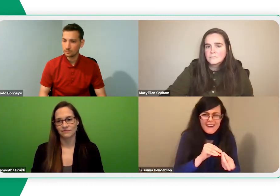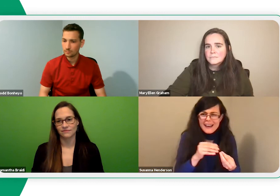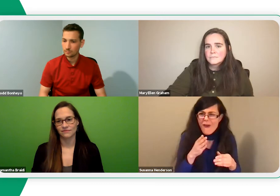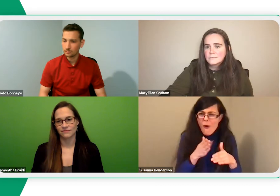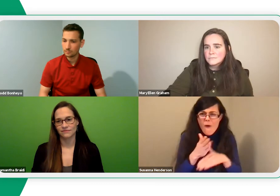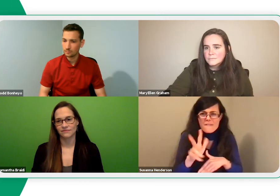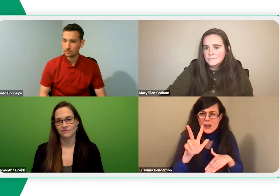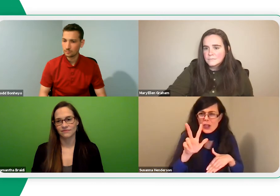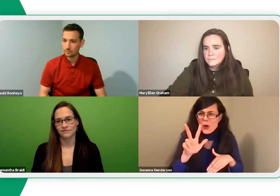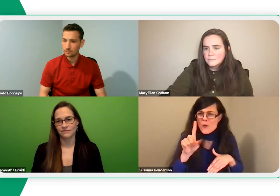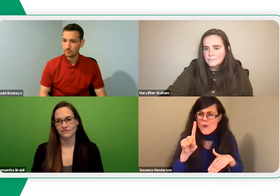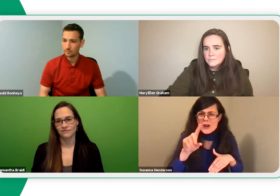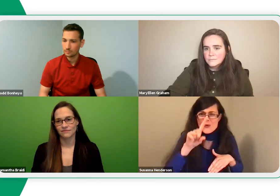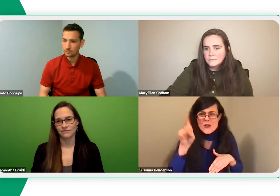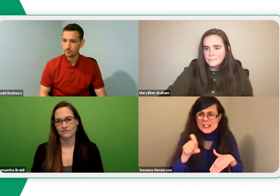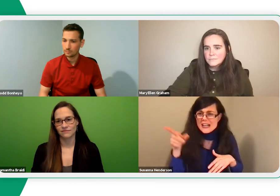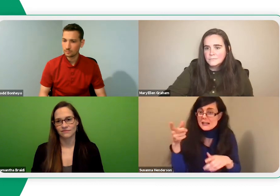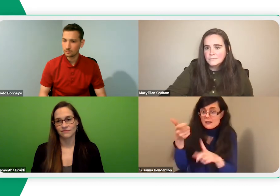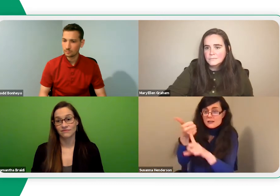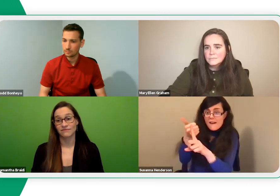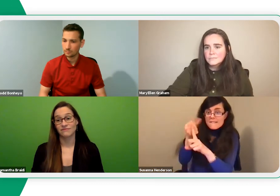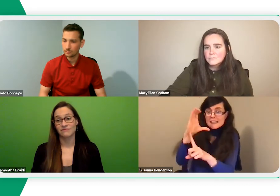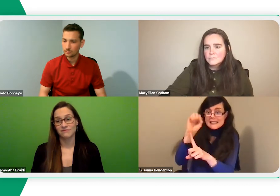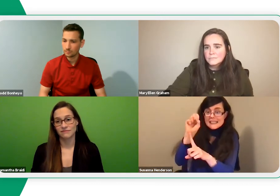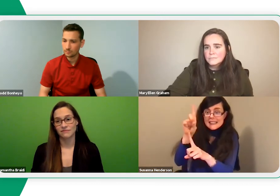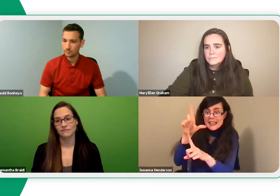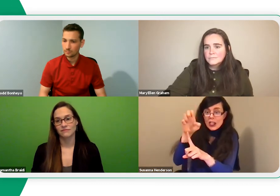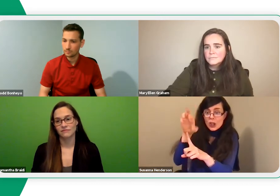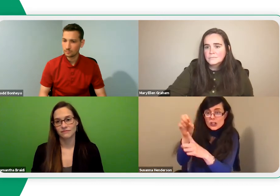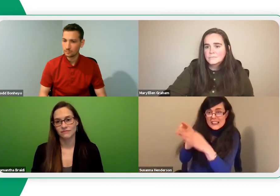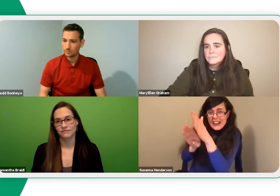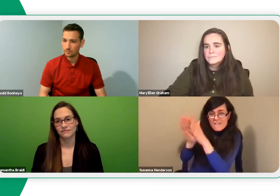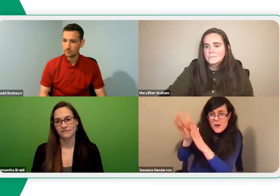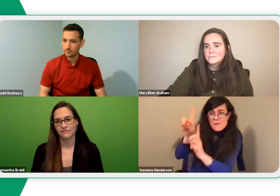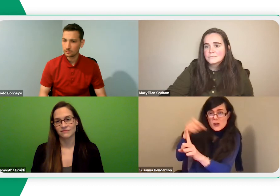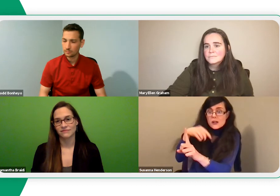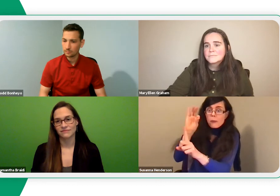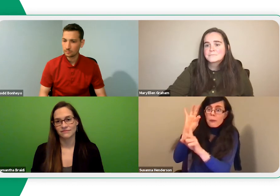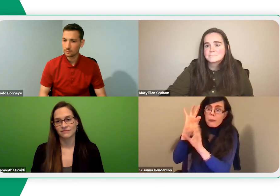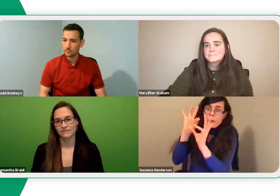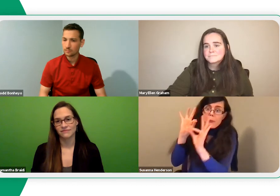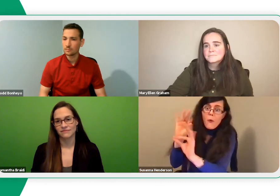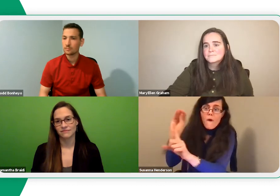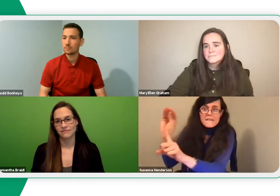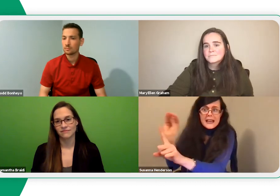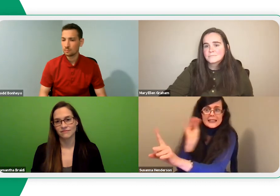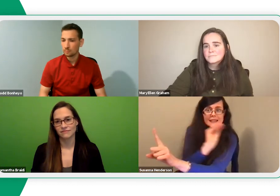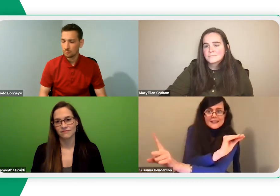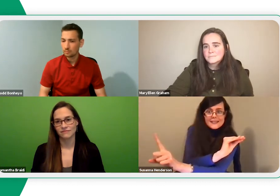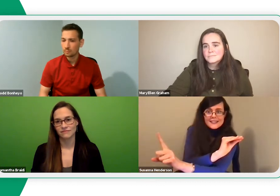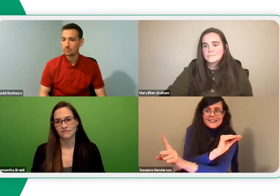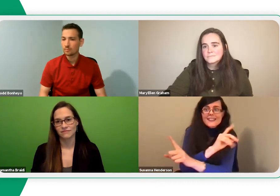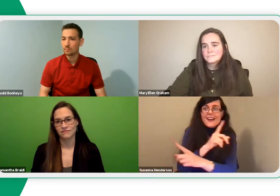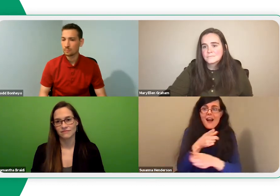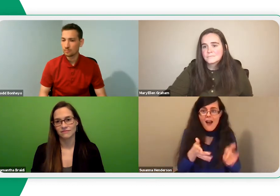modules. I think there's like over 31 questions. And CSD Learns developed